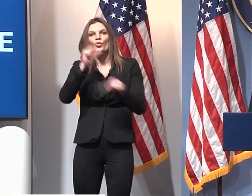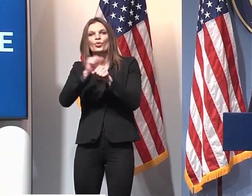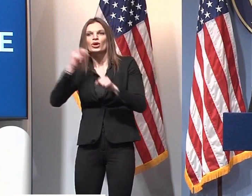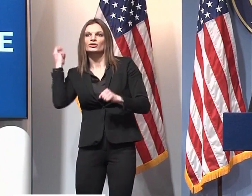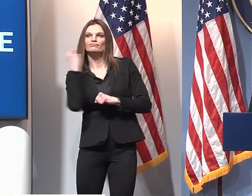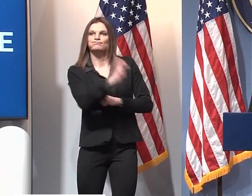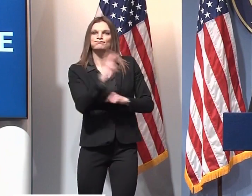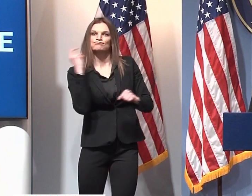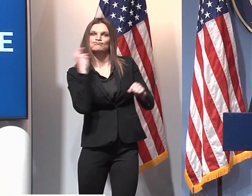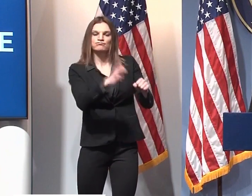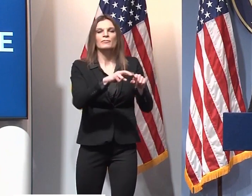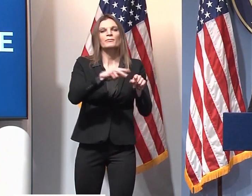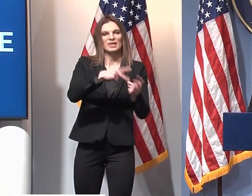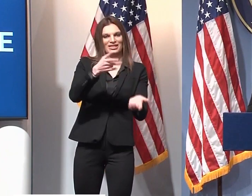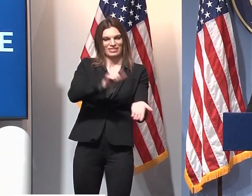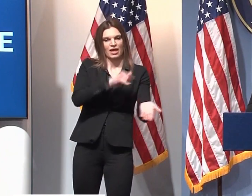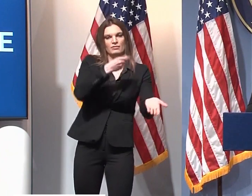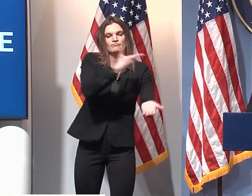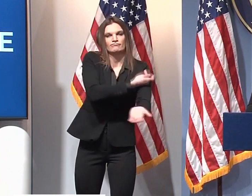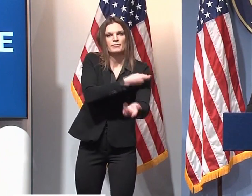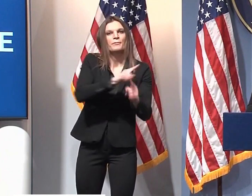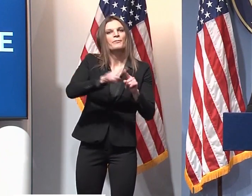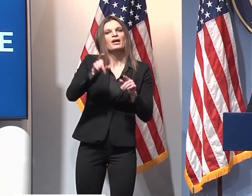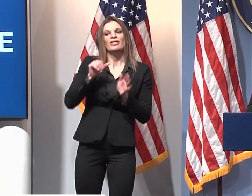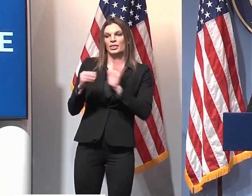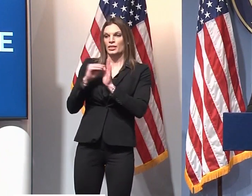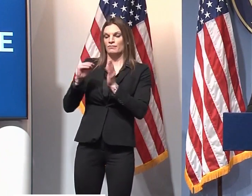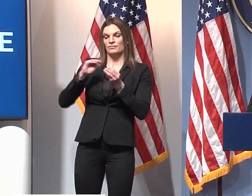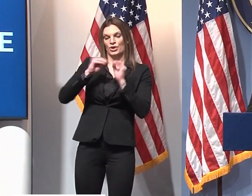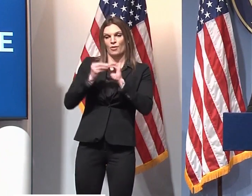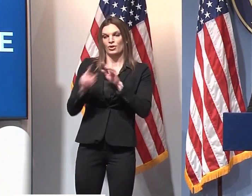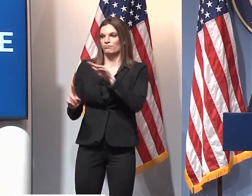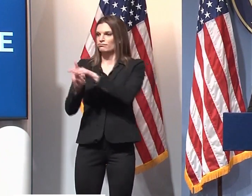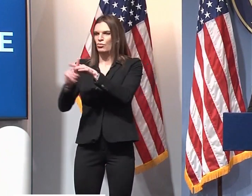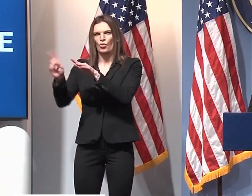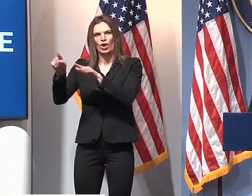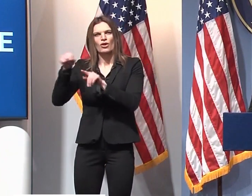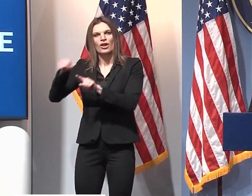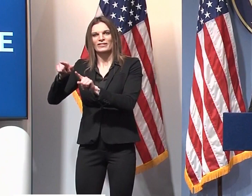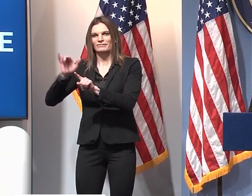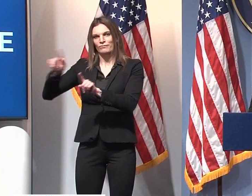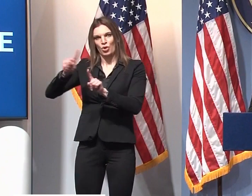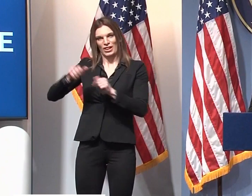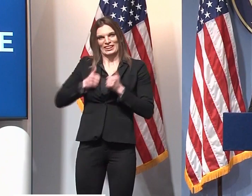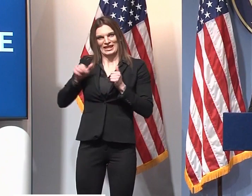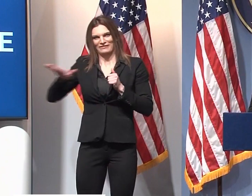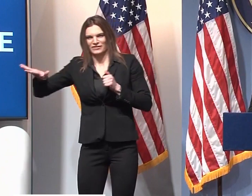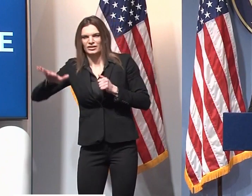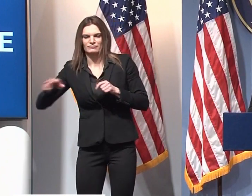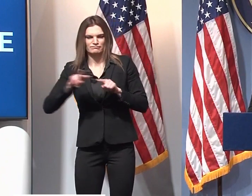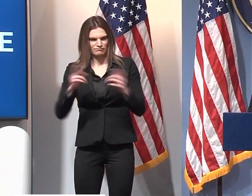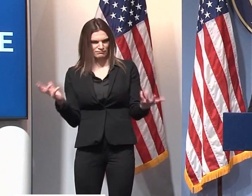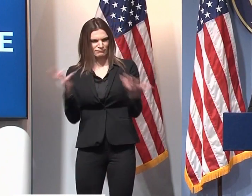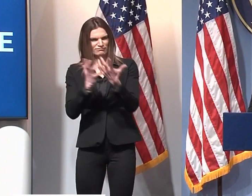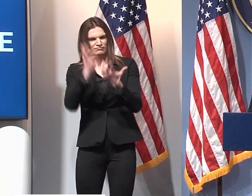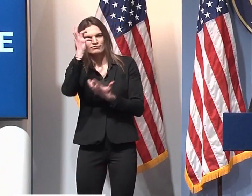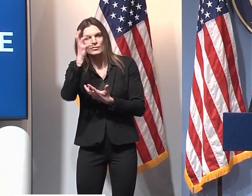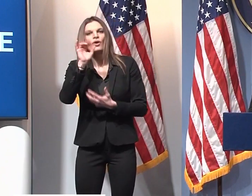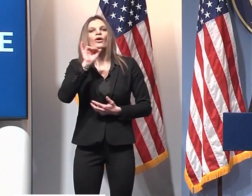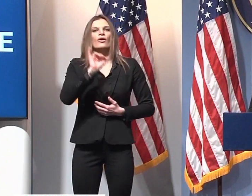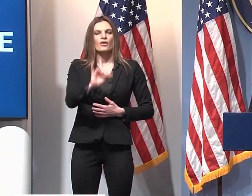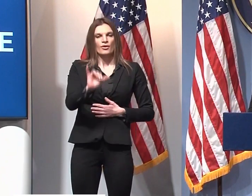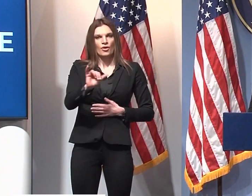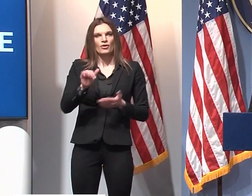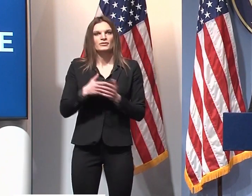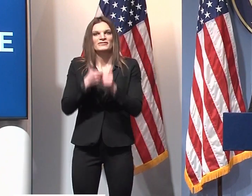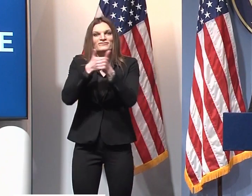people over the age of 65, we are actually distributing vaccine first and foremost based on how many people for those eligible